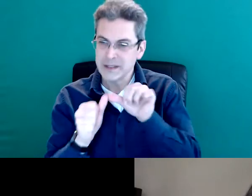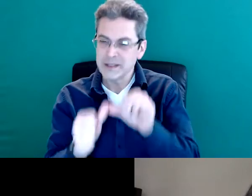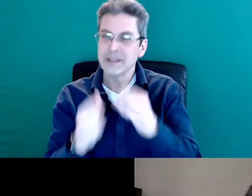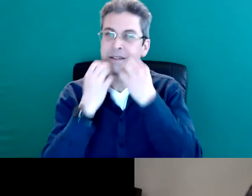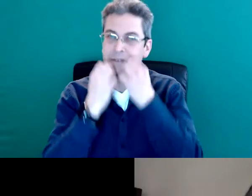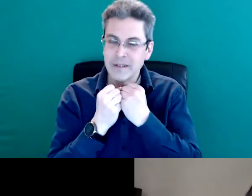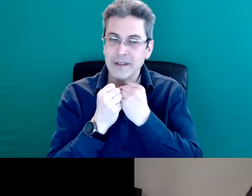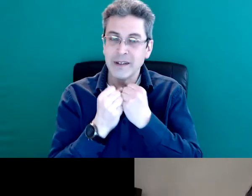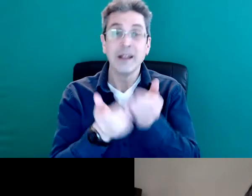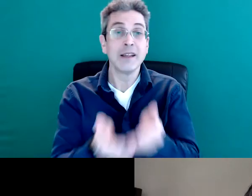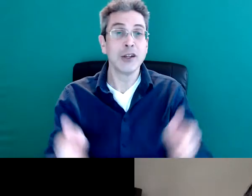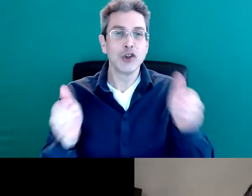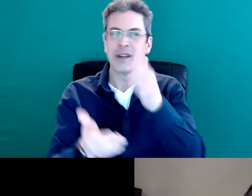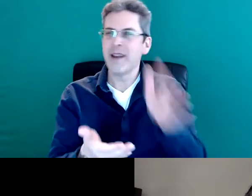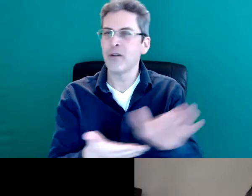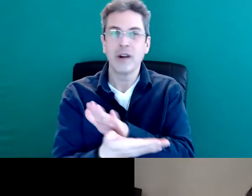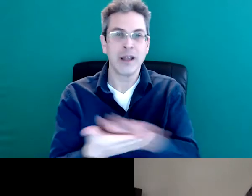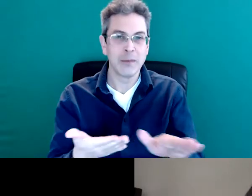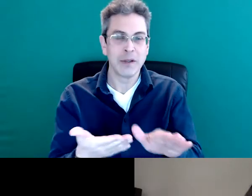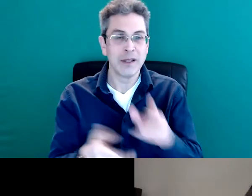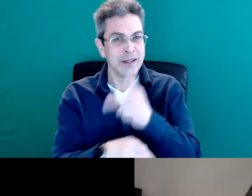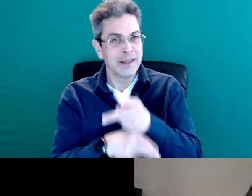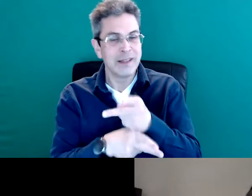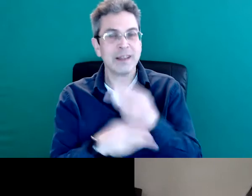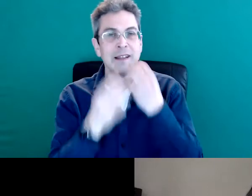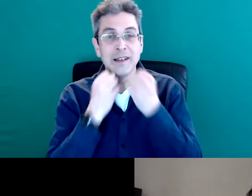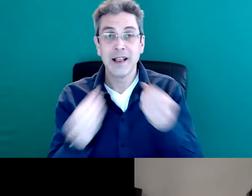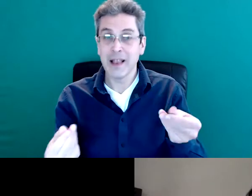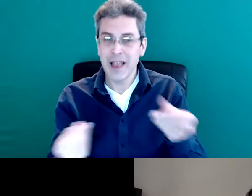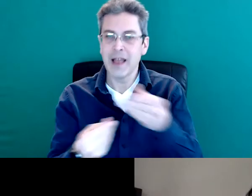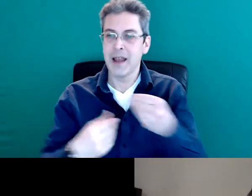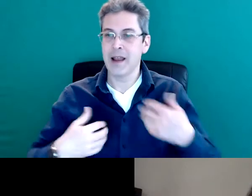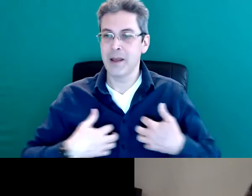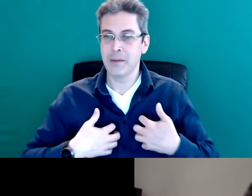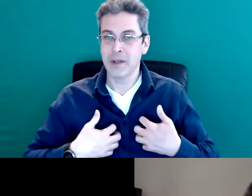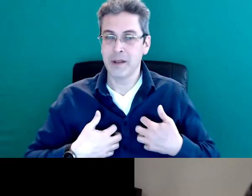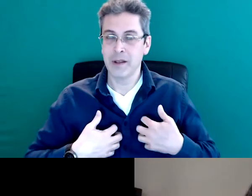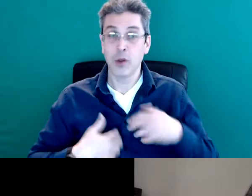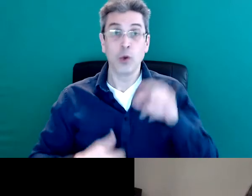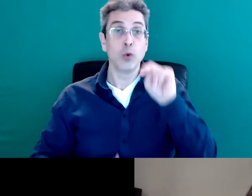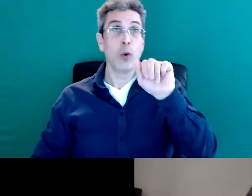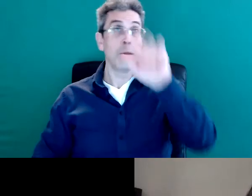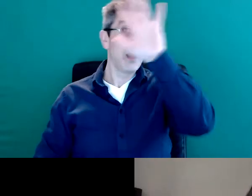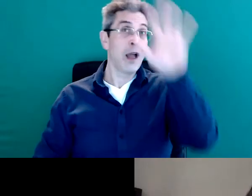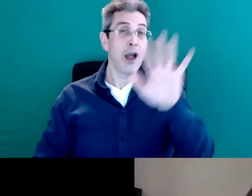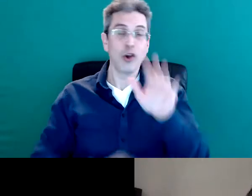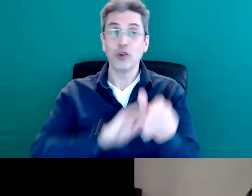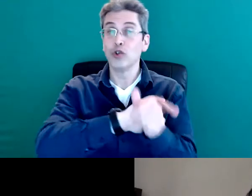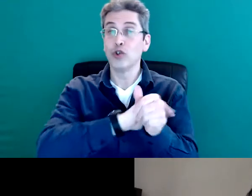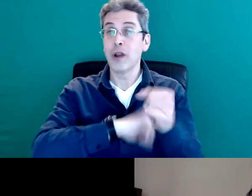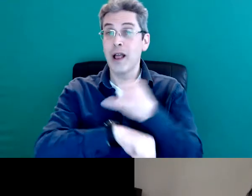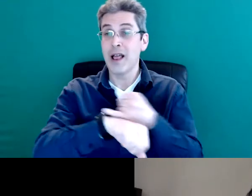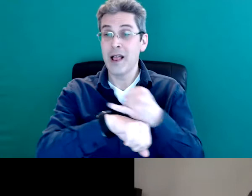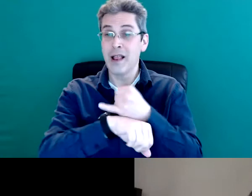care of the land and the creatures we share it with. The portion of Turtle Island, or North America, that we now call Canada, has been home since